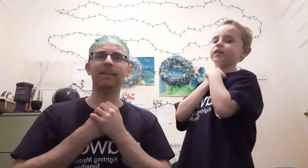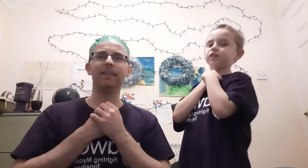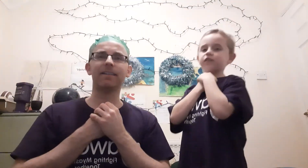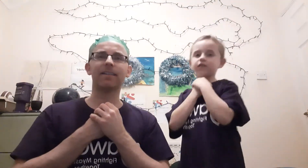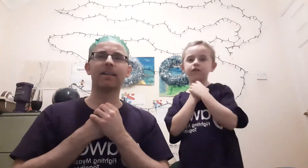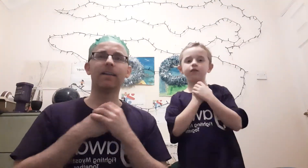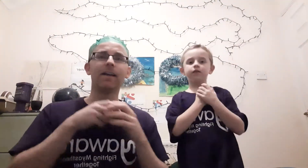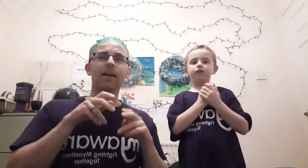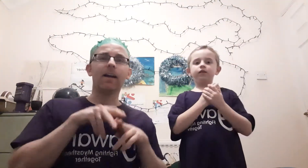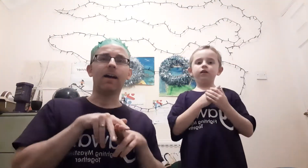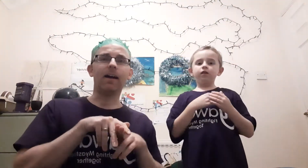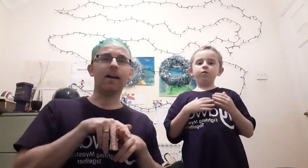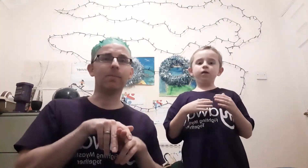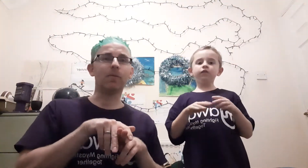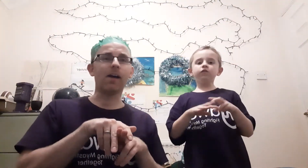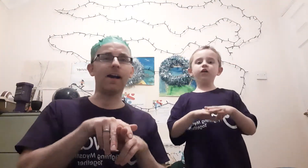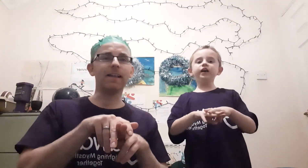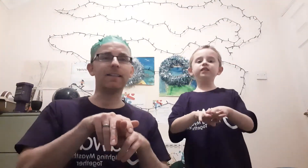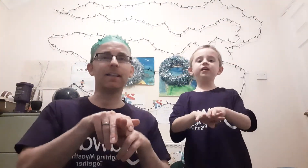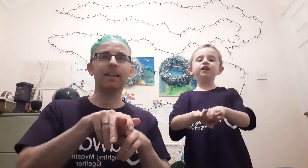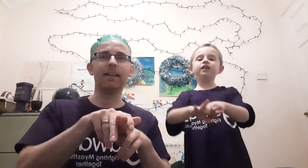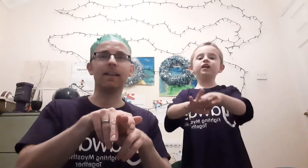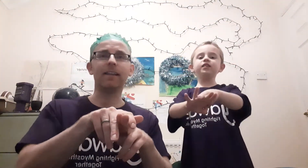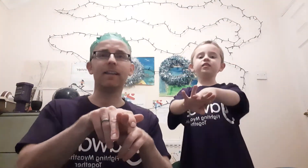tight. I'm riding in the